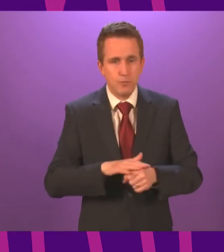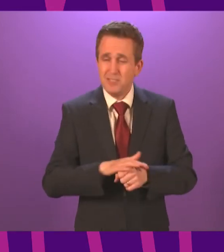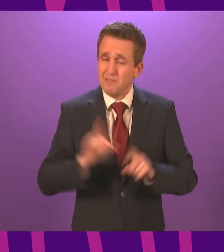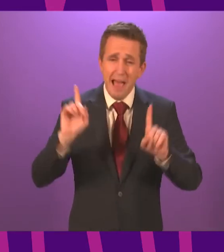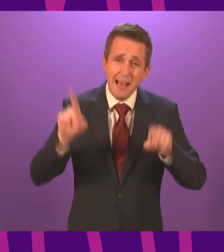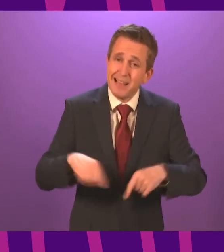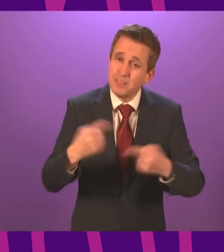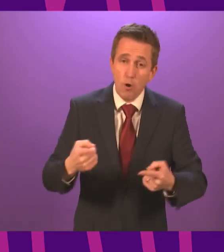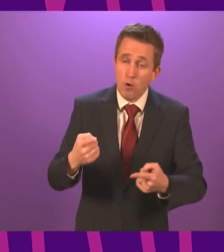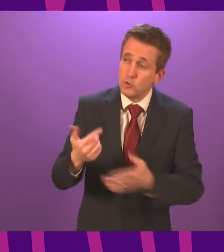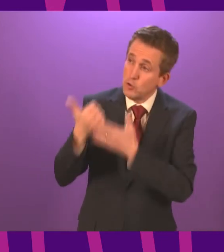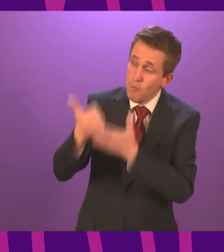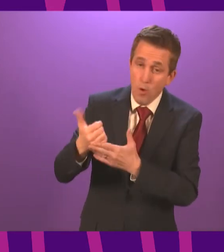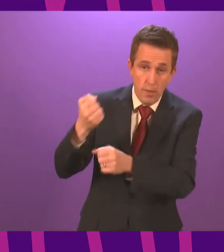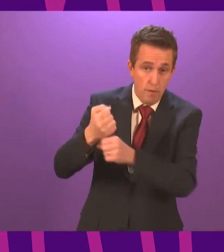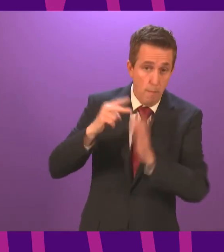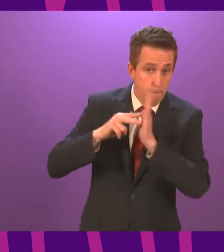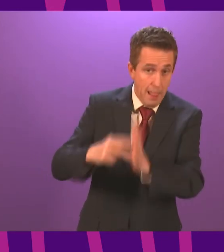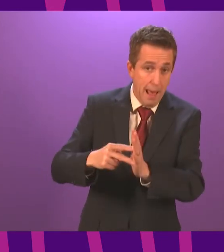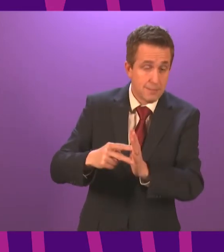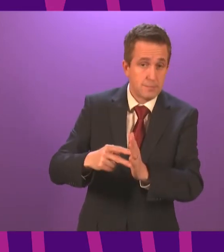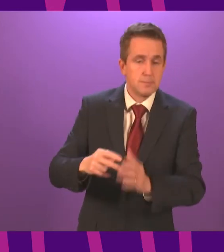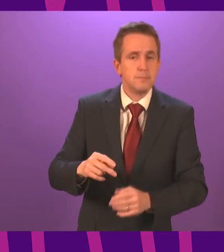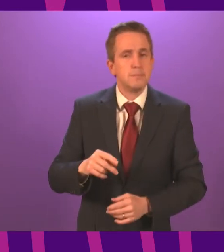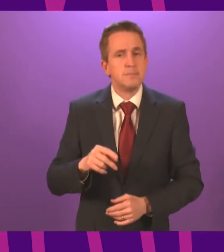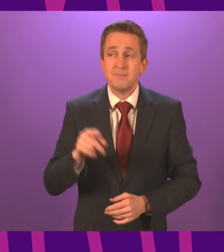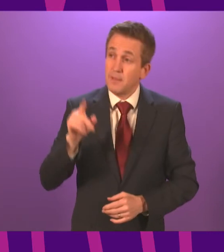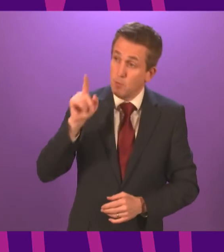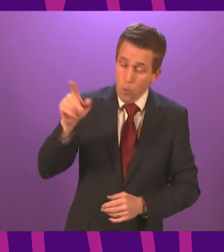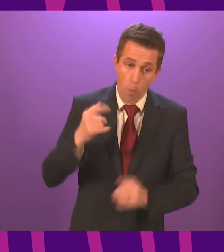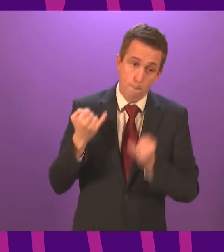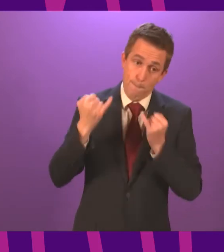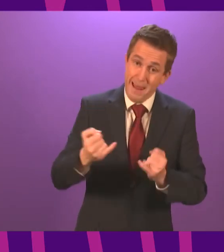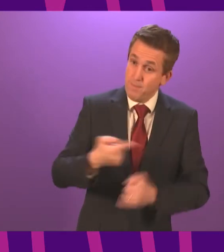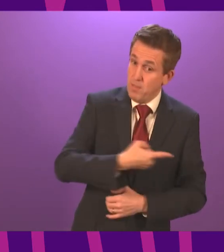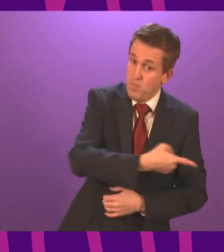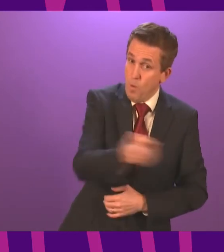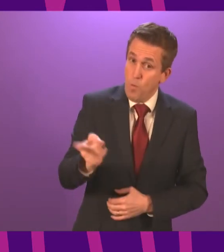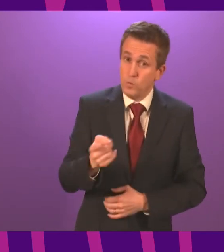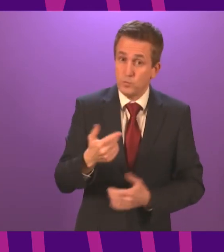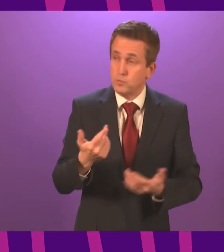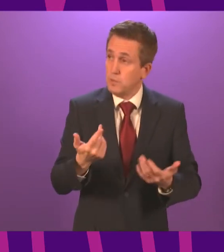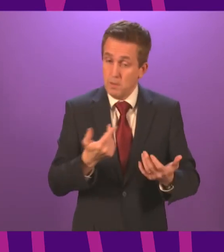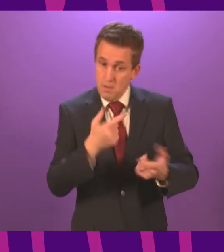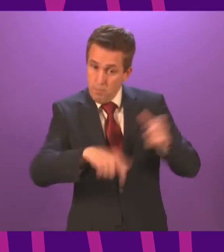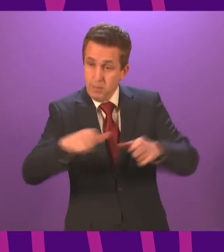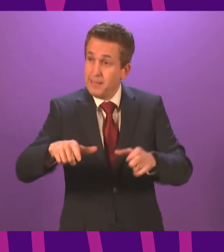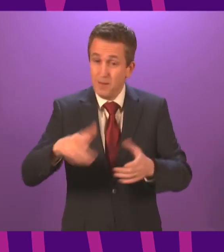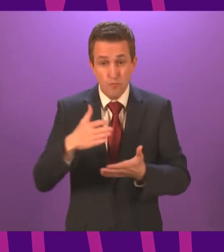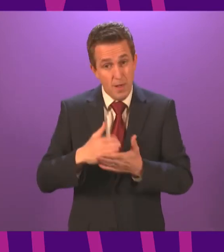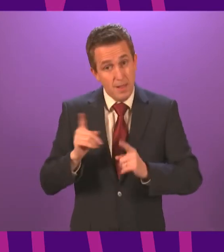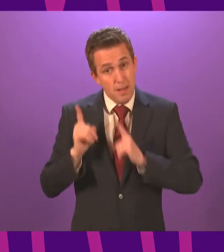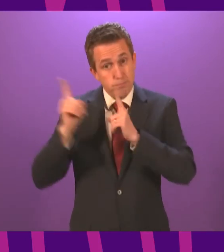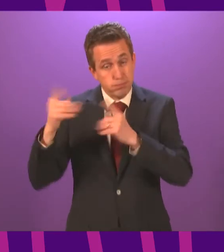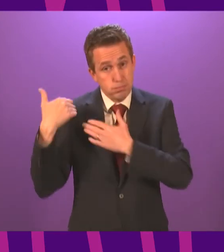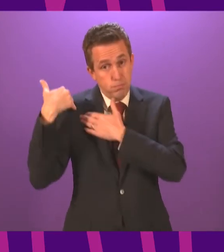plan that puts the emphasis and blame onto individuals to absolve those in positions of power from the